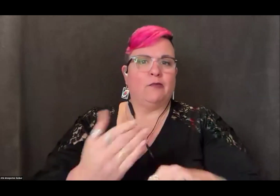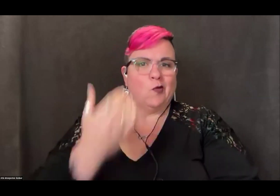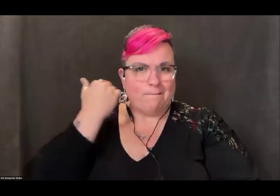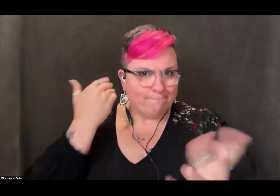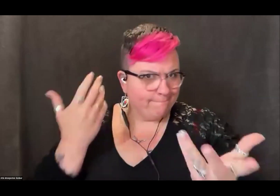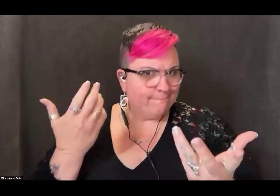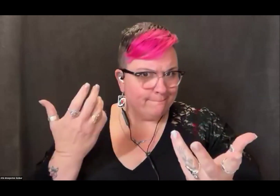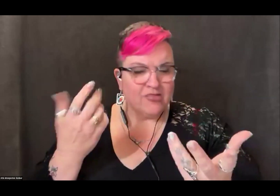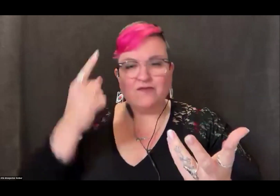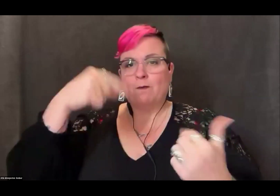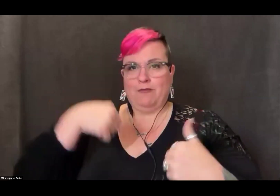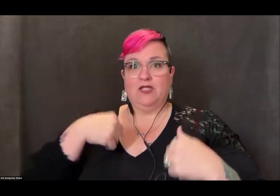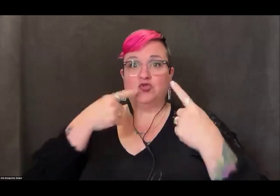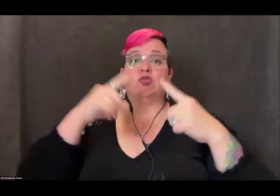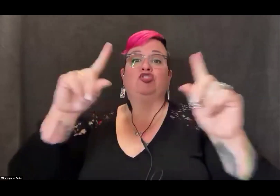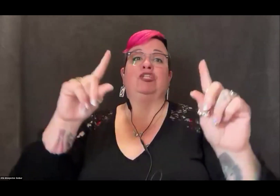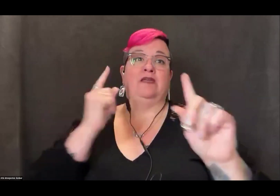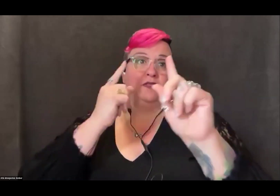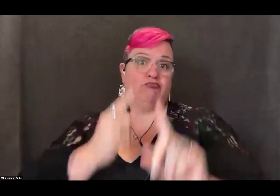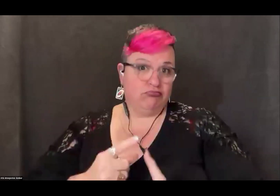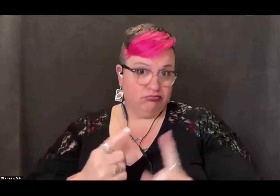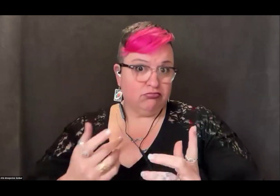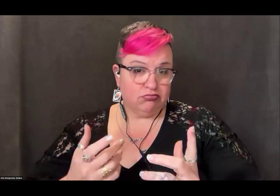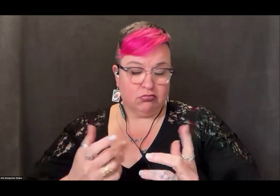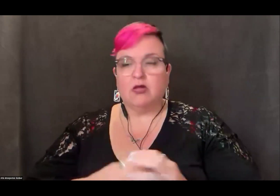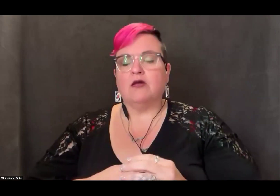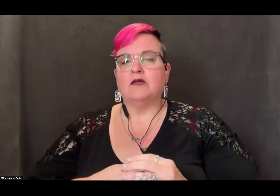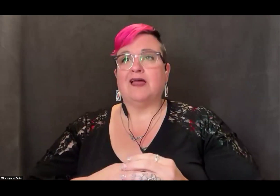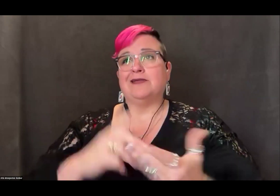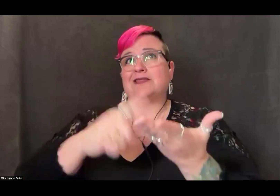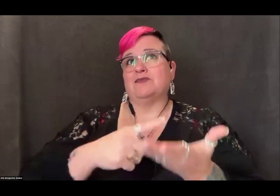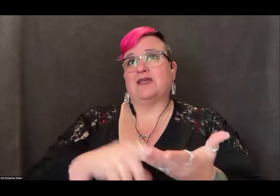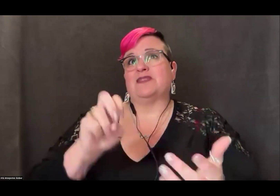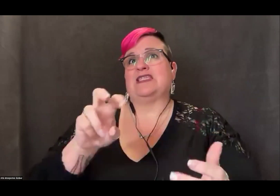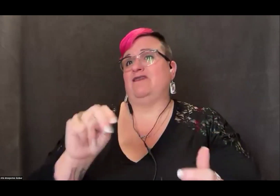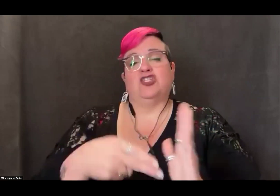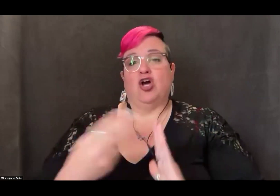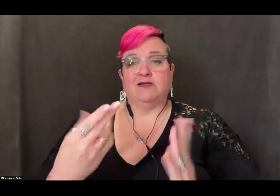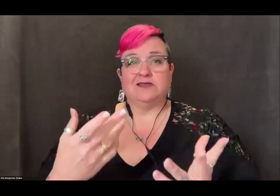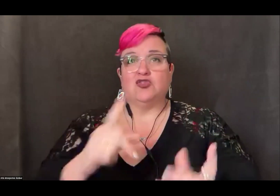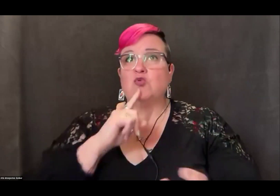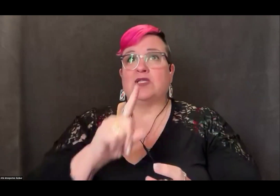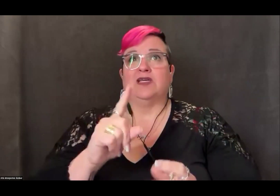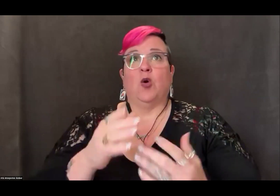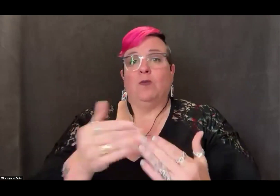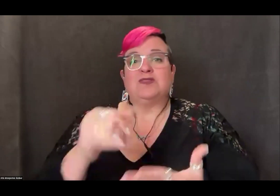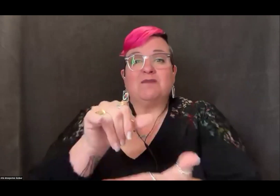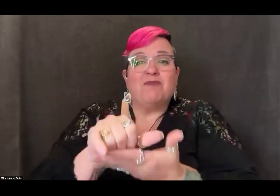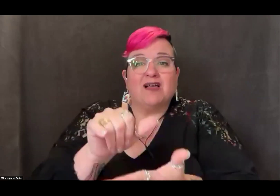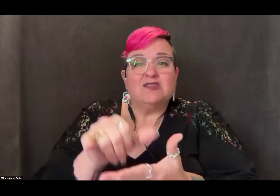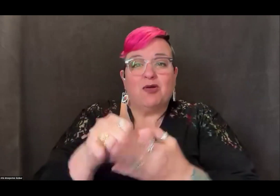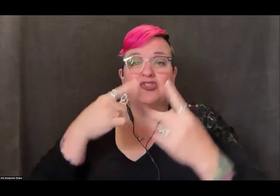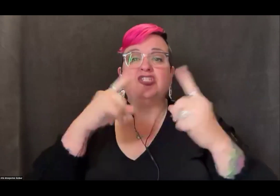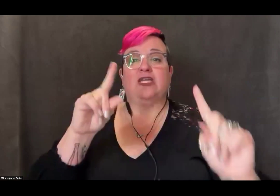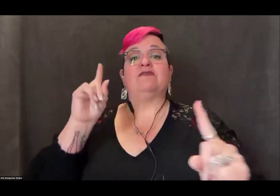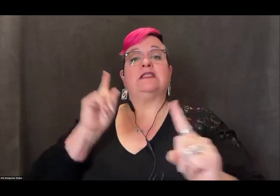for me to achieve, or even at times, honestly, just downright impossible.